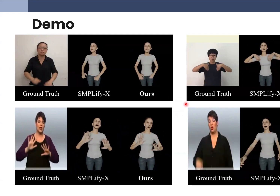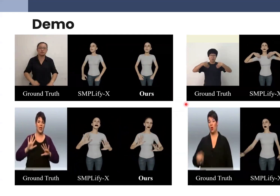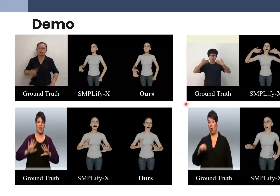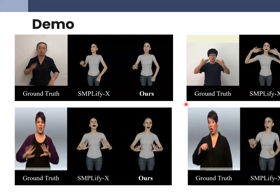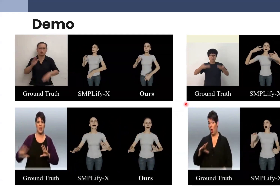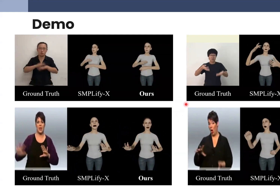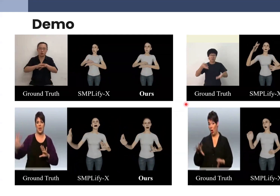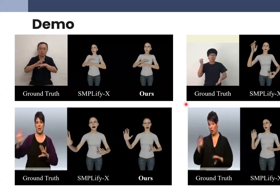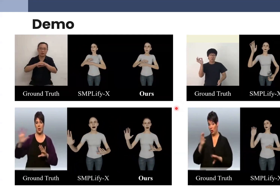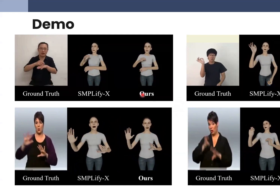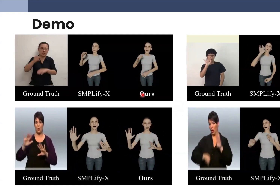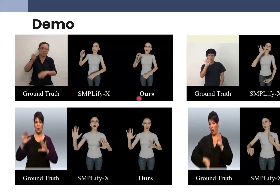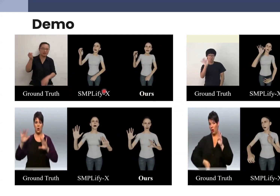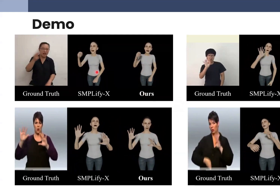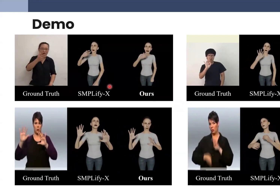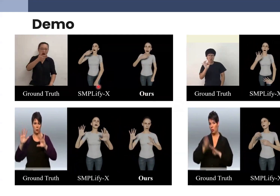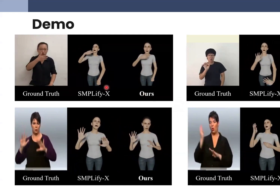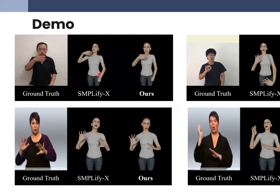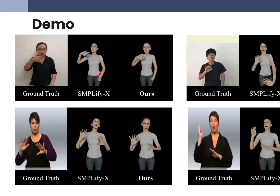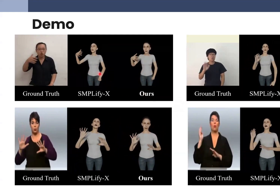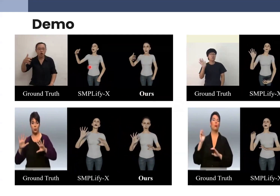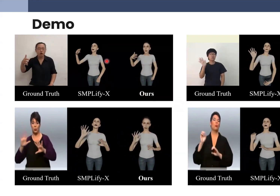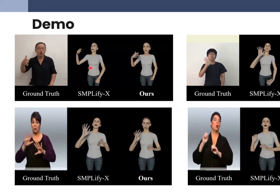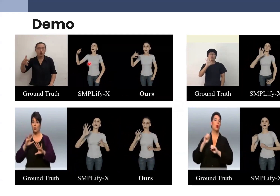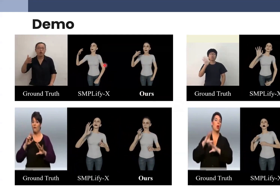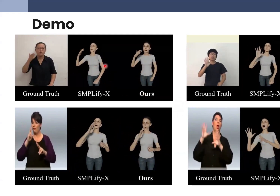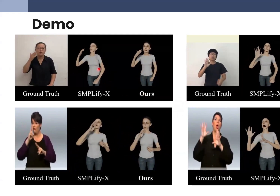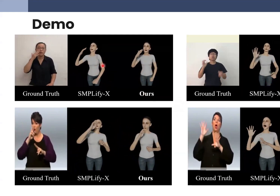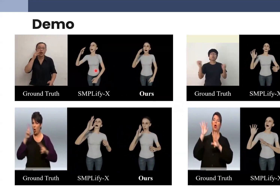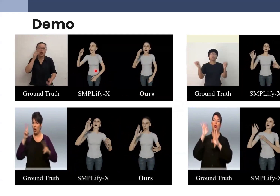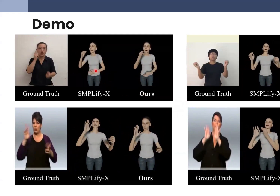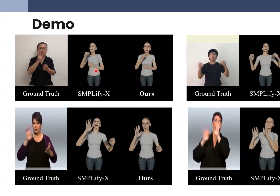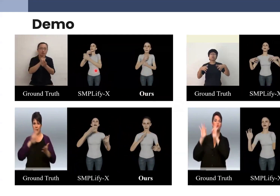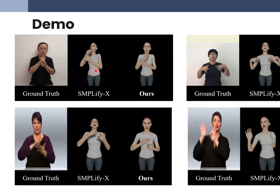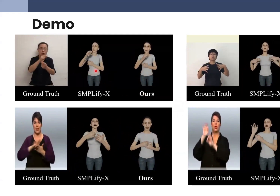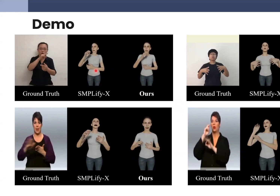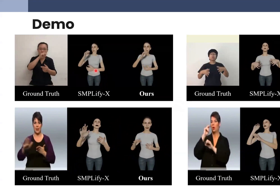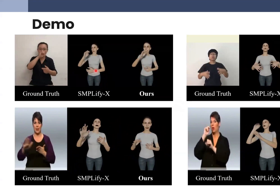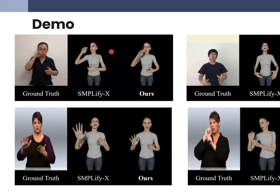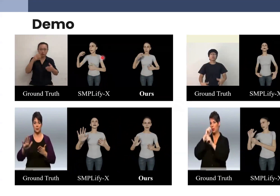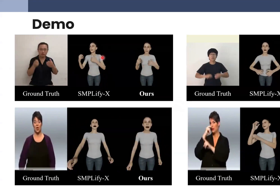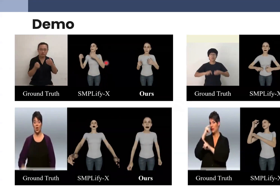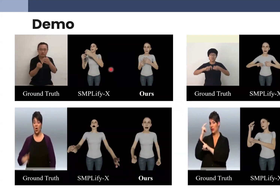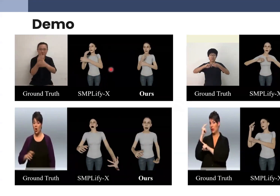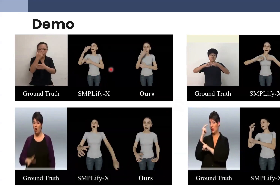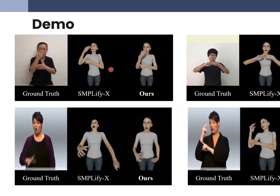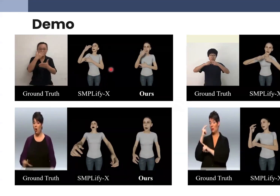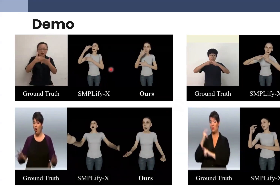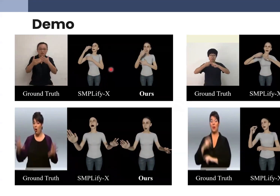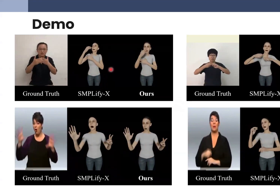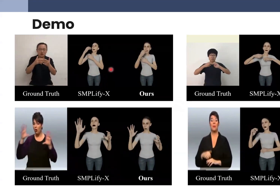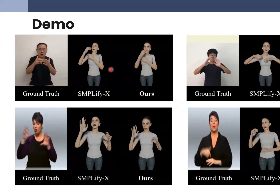better results. Sometimes the baseline will output very weird poses.